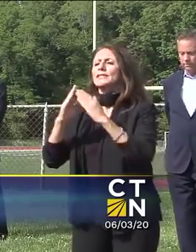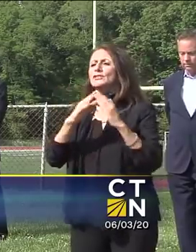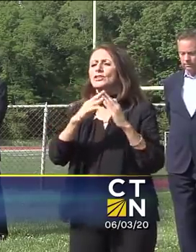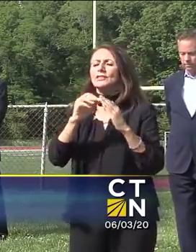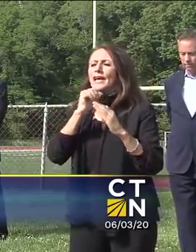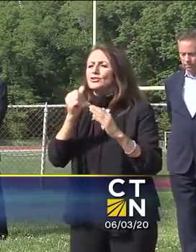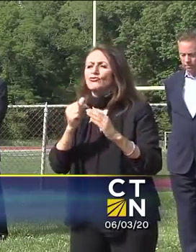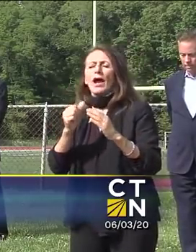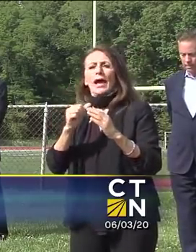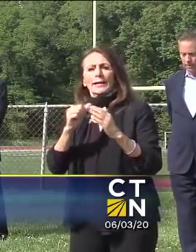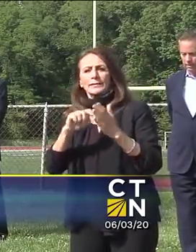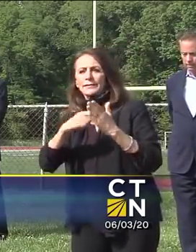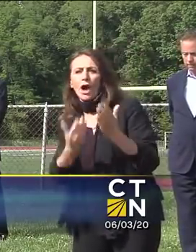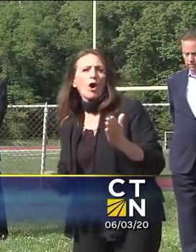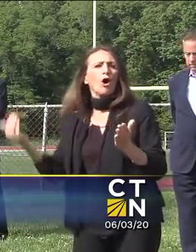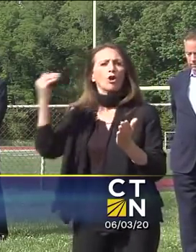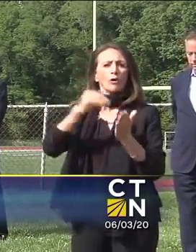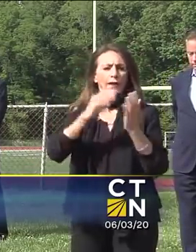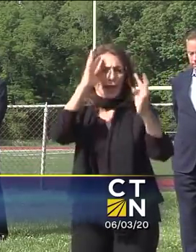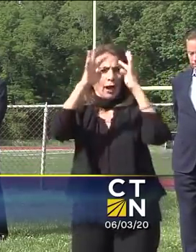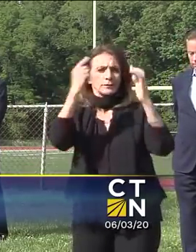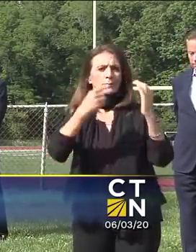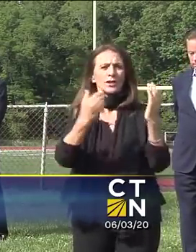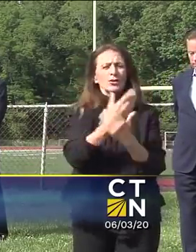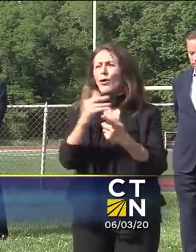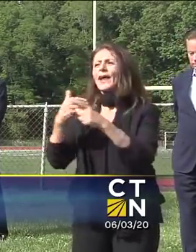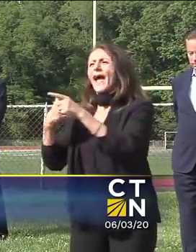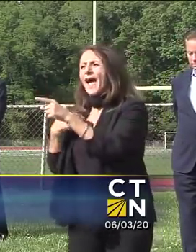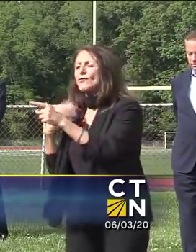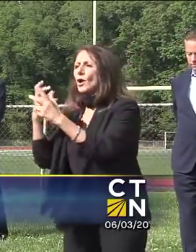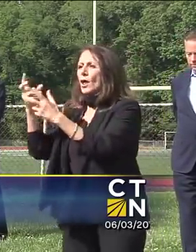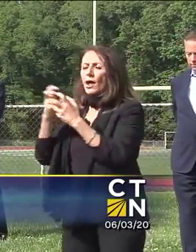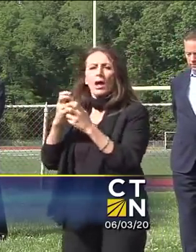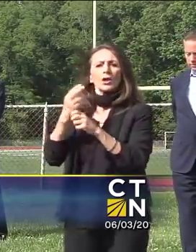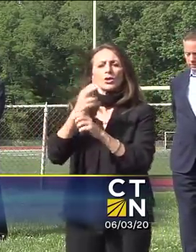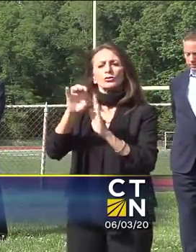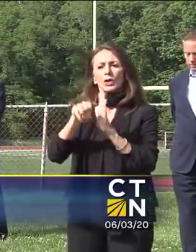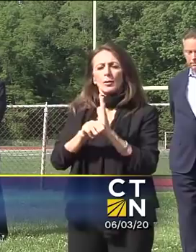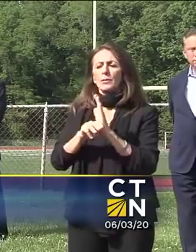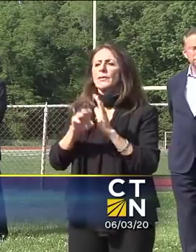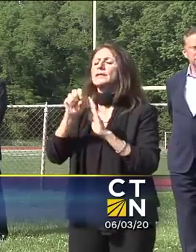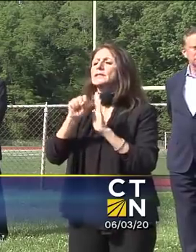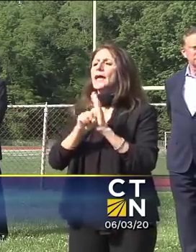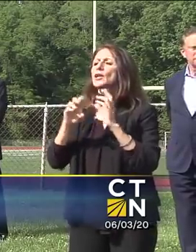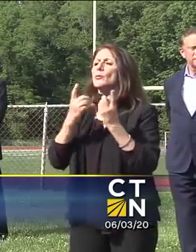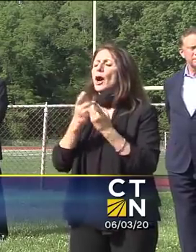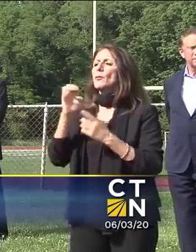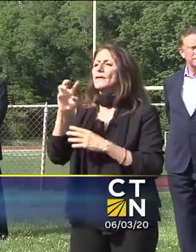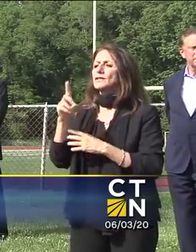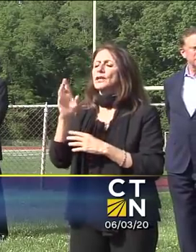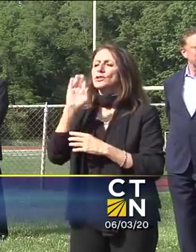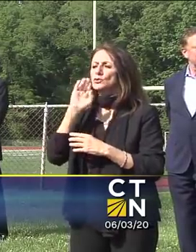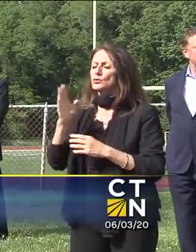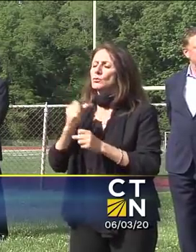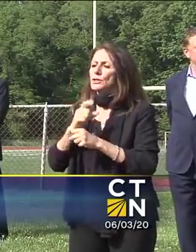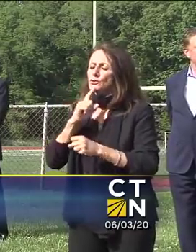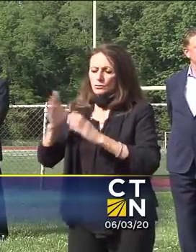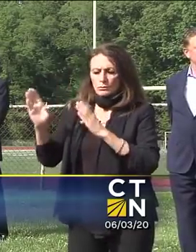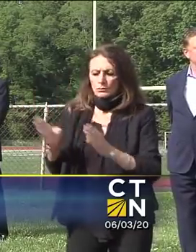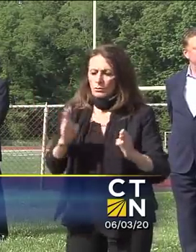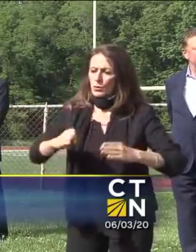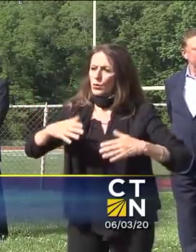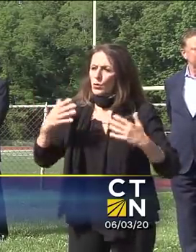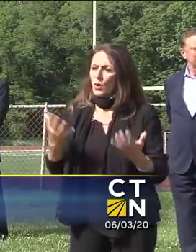to recreate the wheel with regard to access to good quality curriculum. Our State Department of Education is going to try to make it so that when we get back